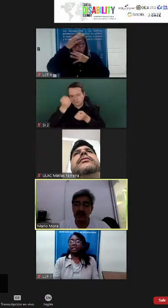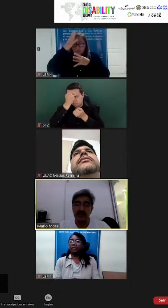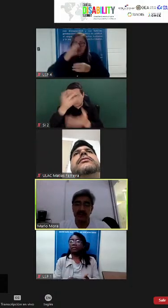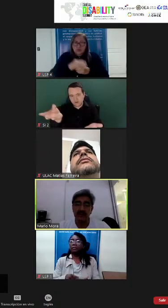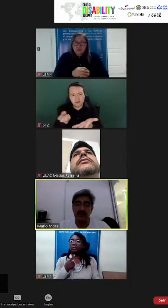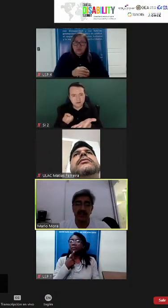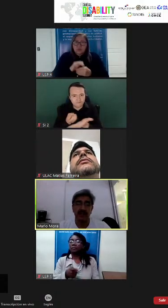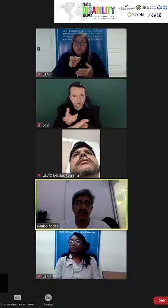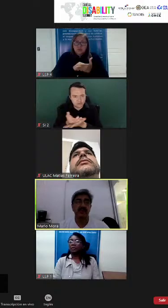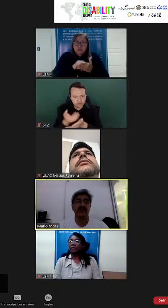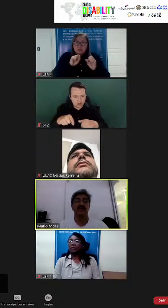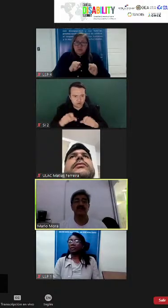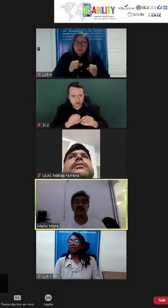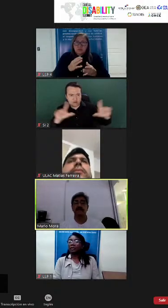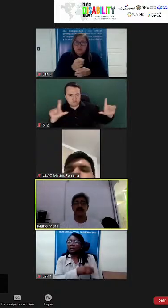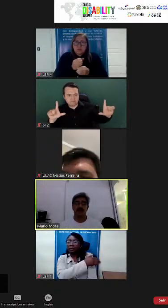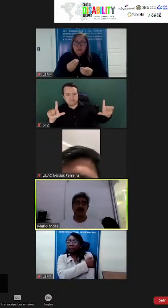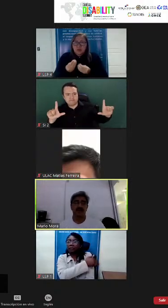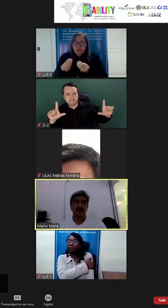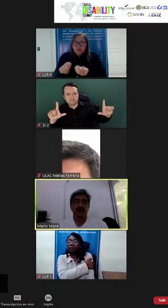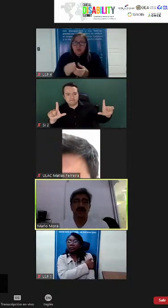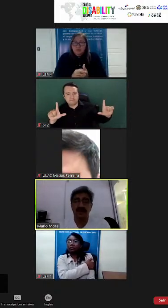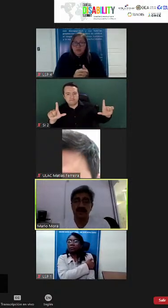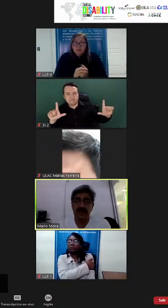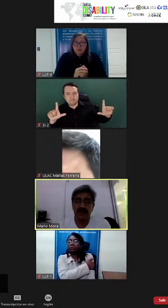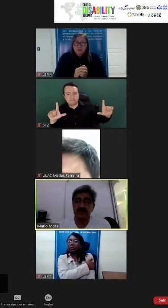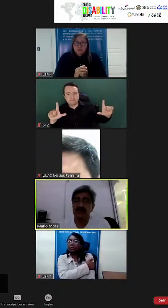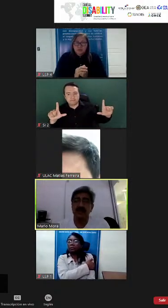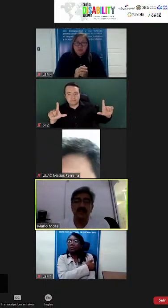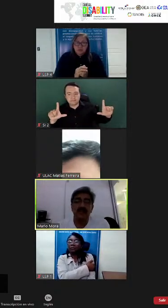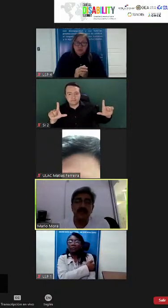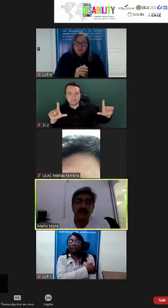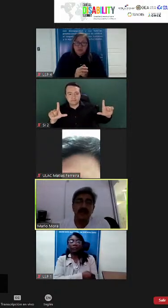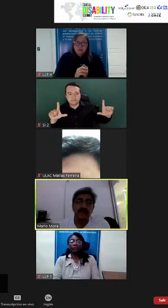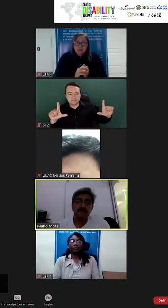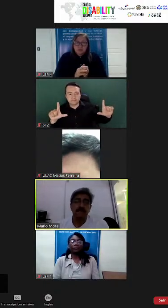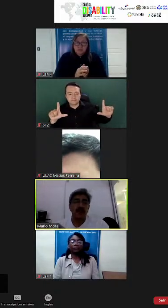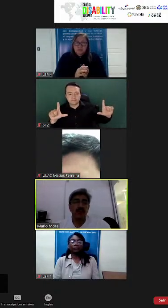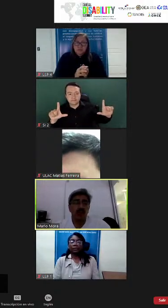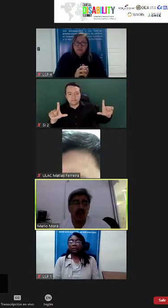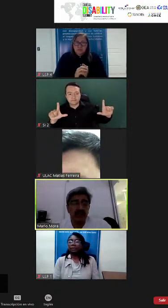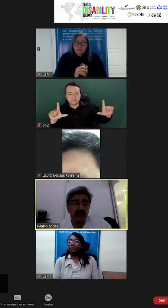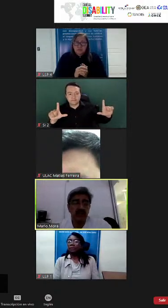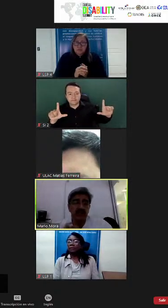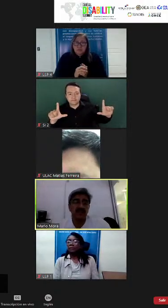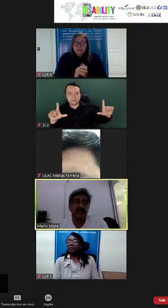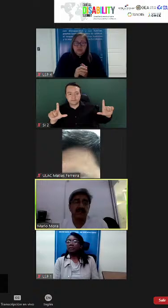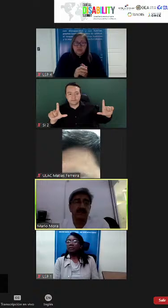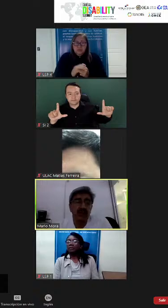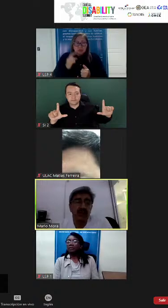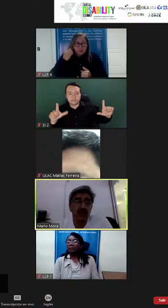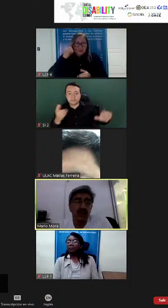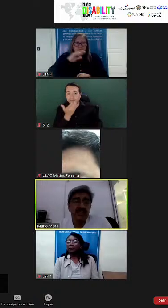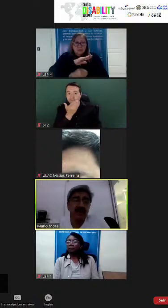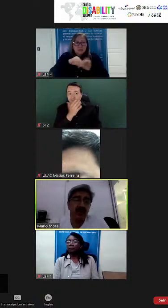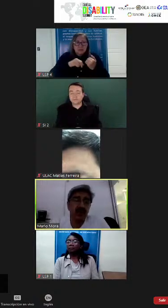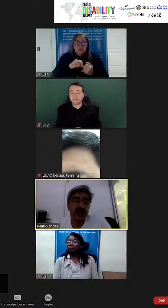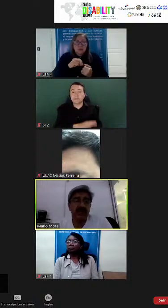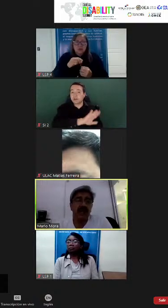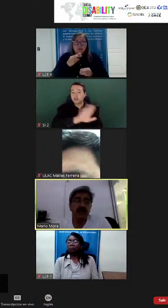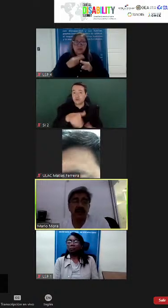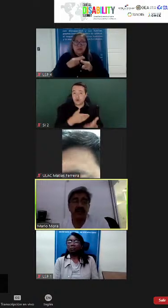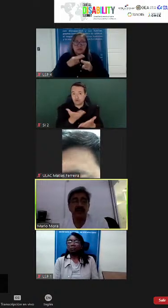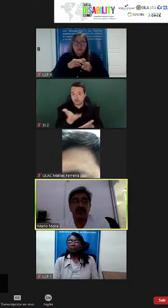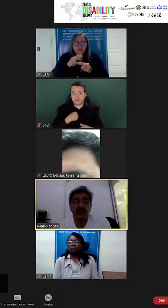this information that we're going to display right now just let me show the slide well